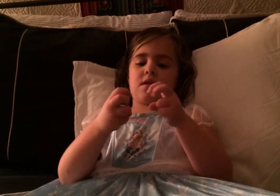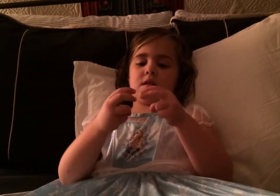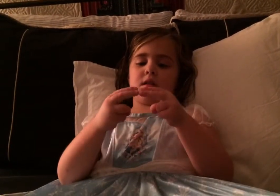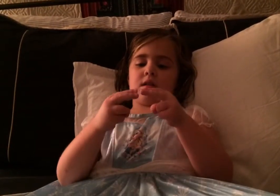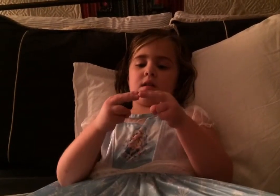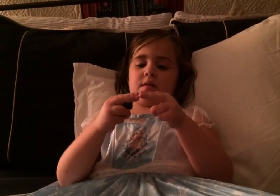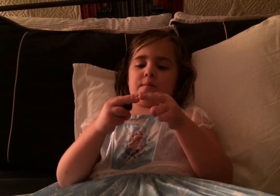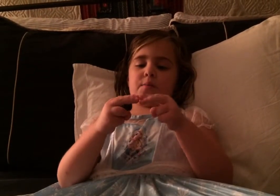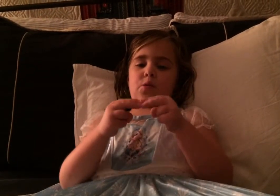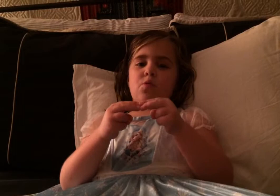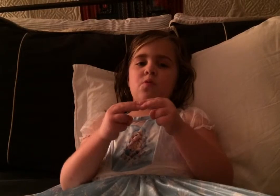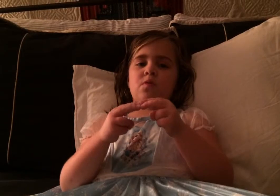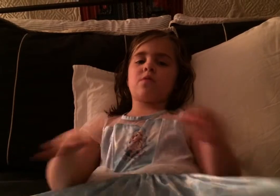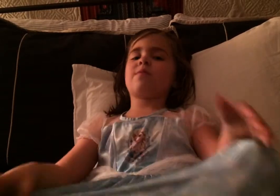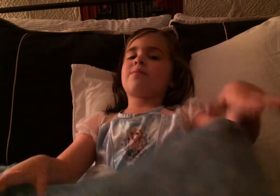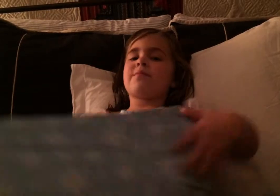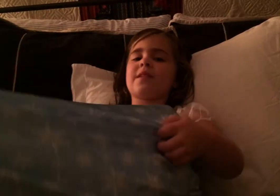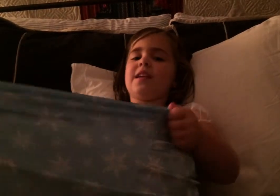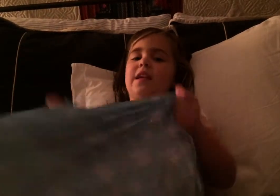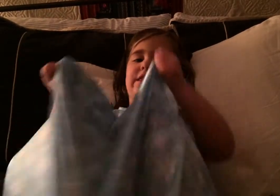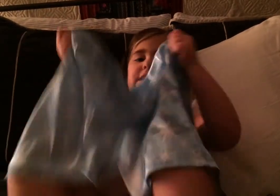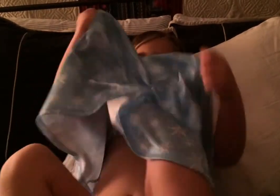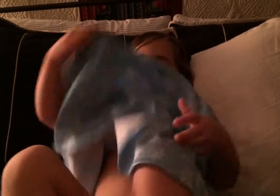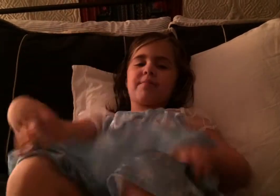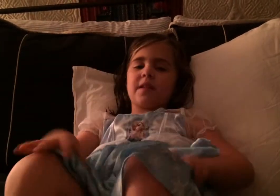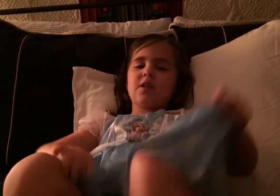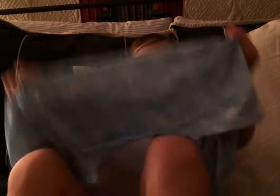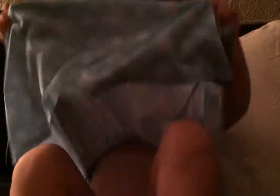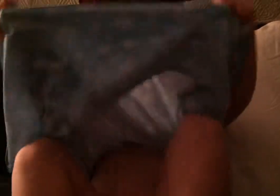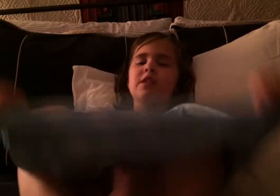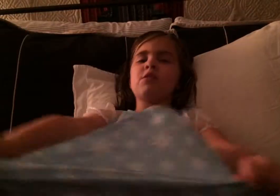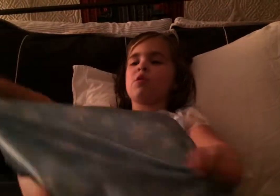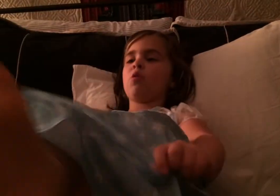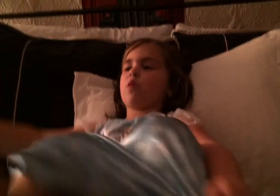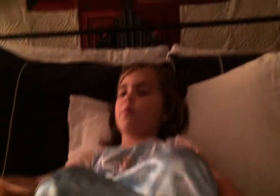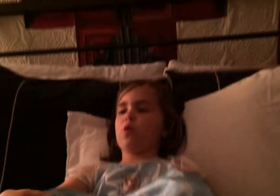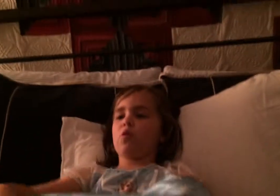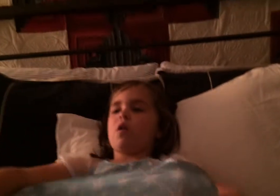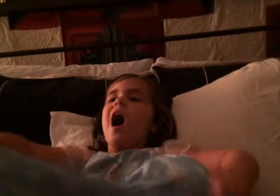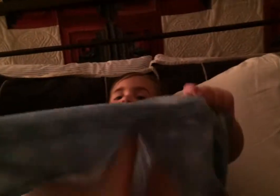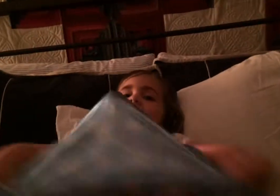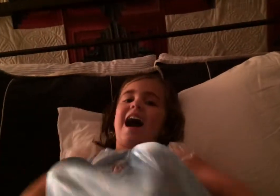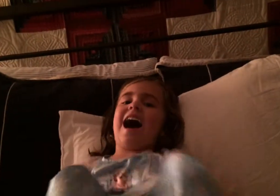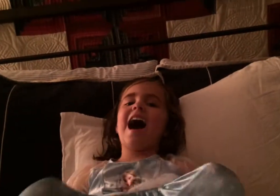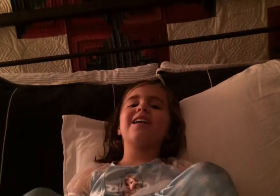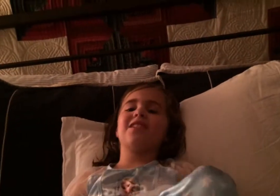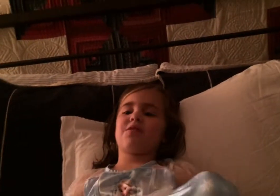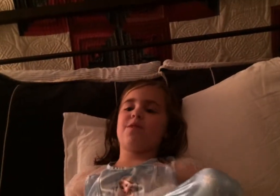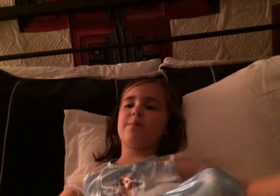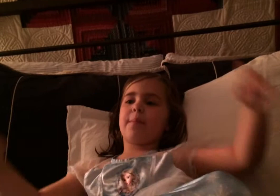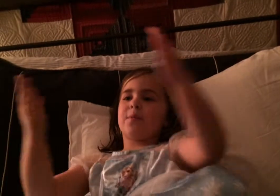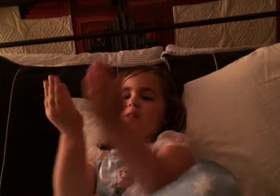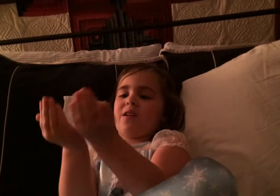Boat. Boat. Boat. Easy. No. It's yoga boat. I just remembered. Bowers.